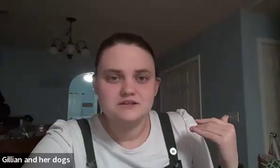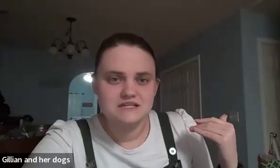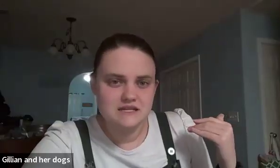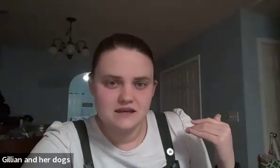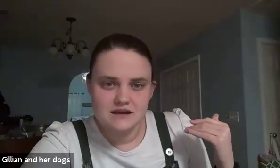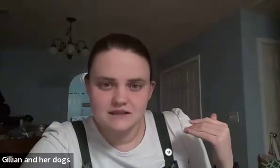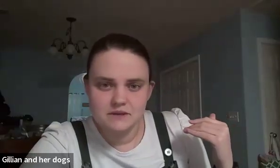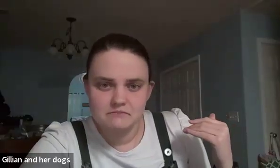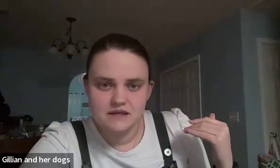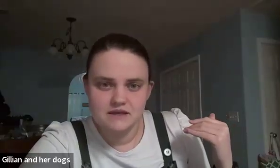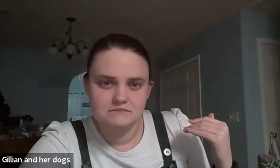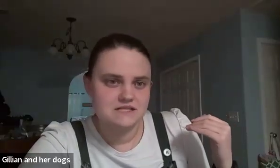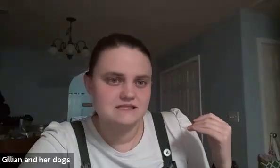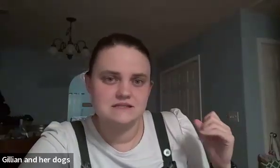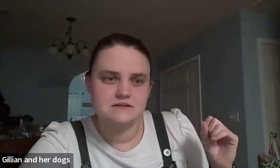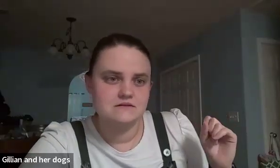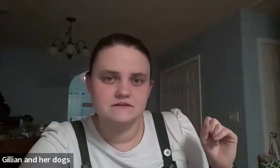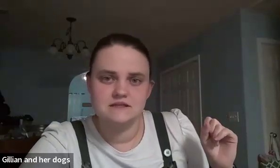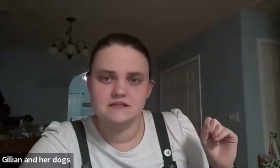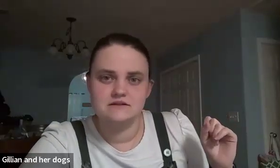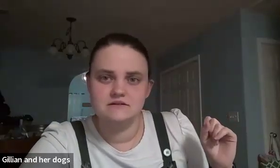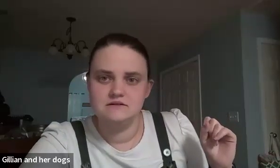So tonight, let me pin myself and then